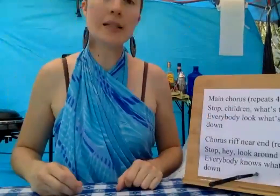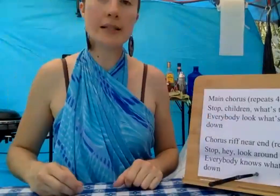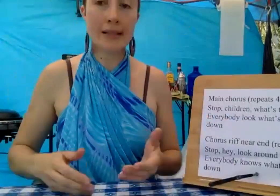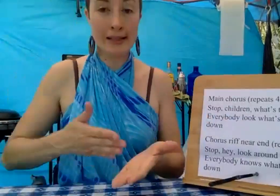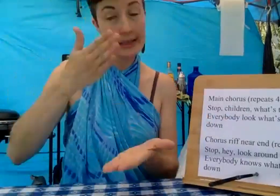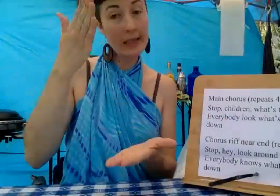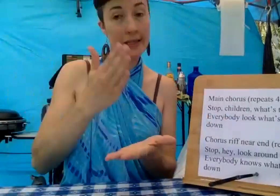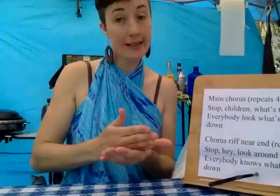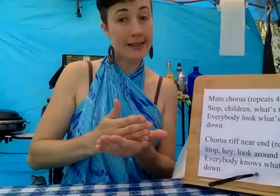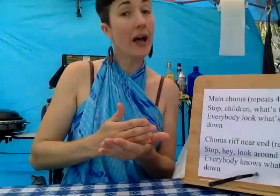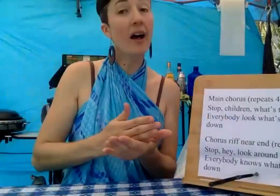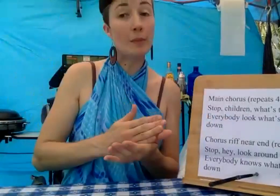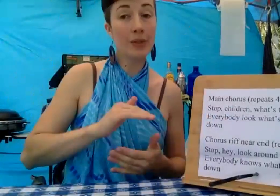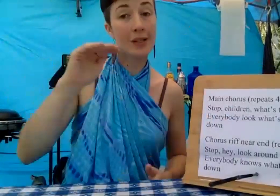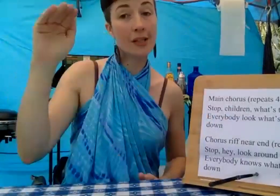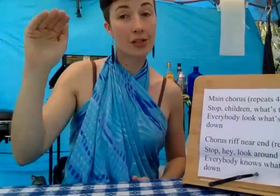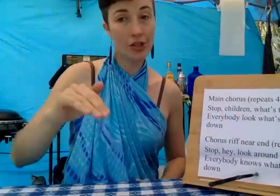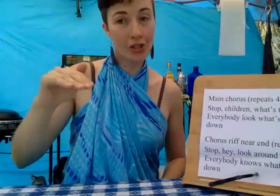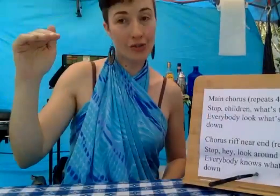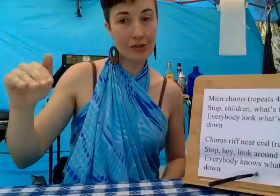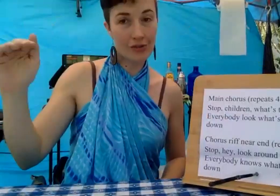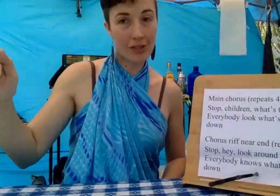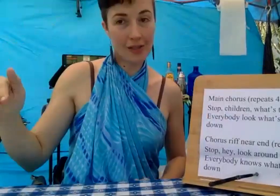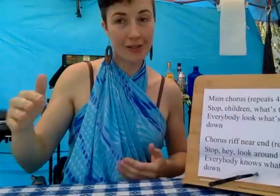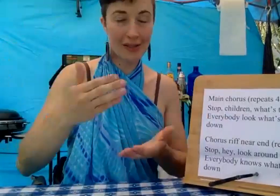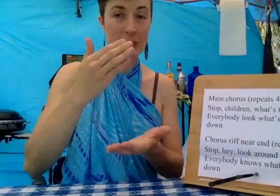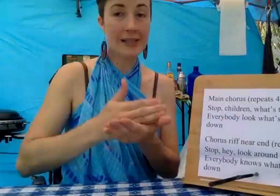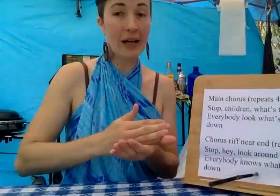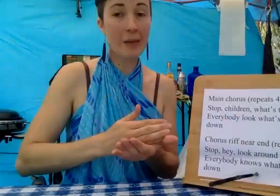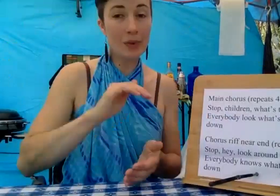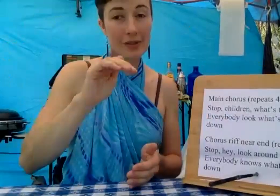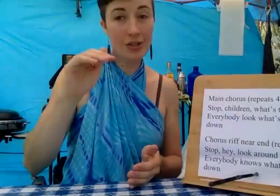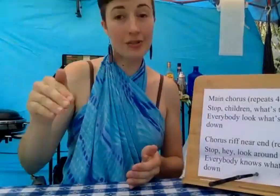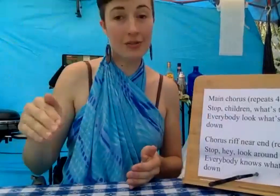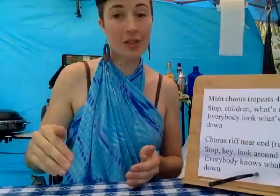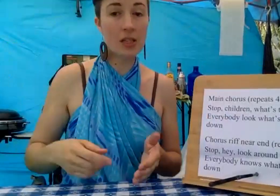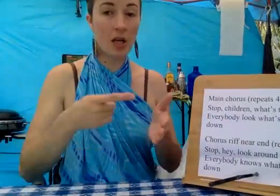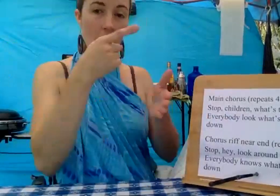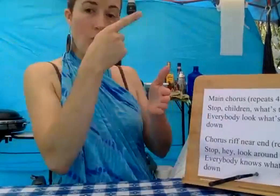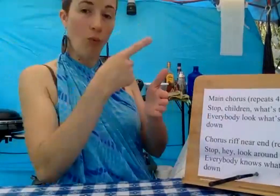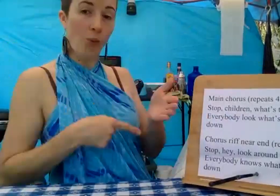he says, "Stop, children." Connected. So "Stop, children.